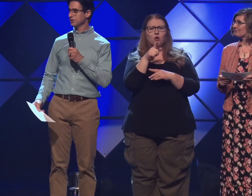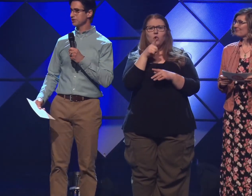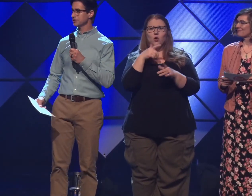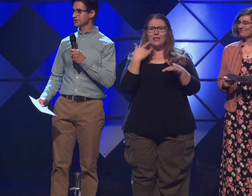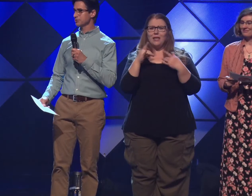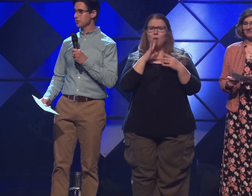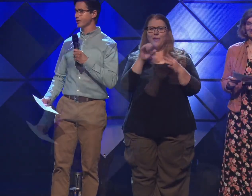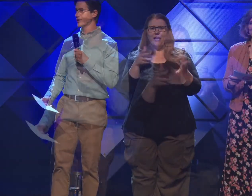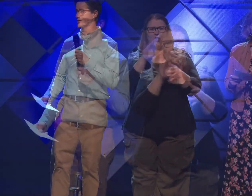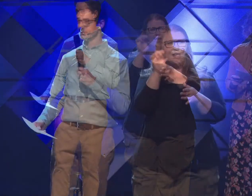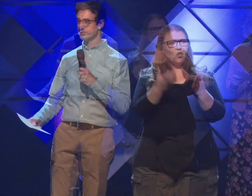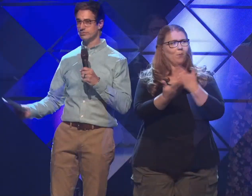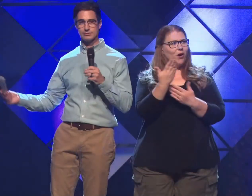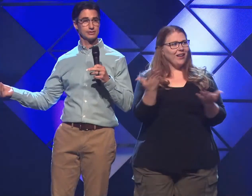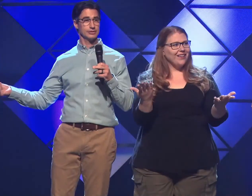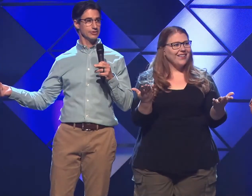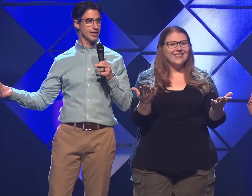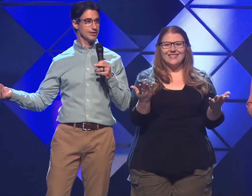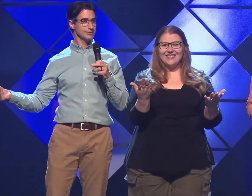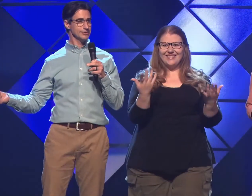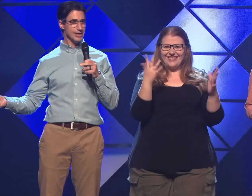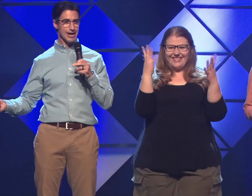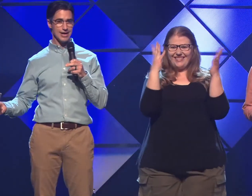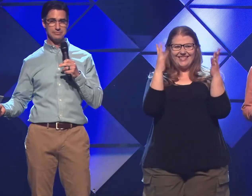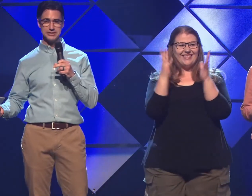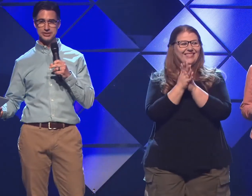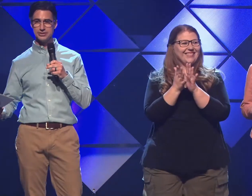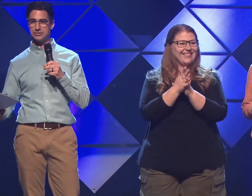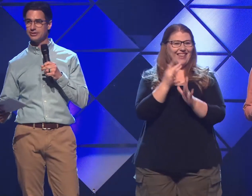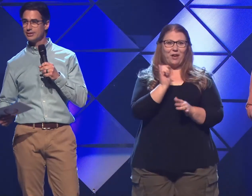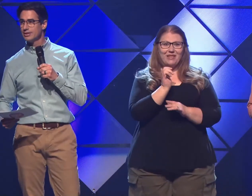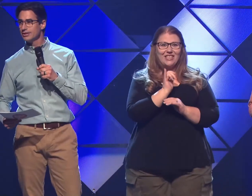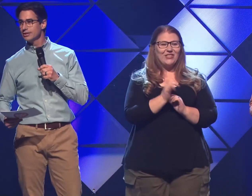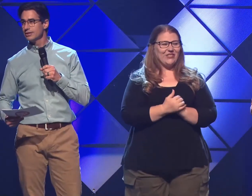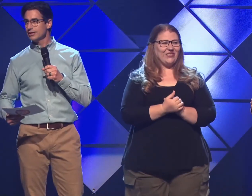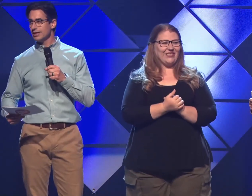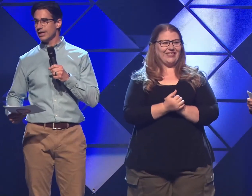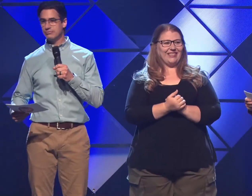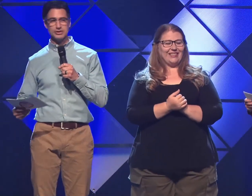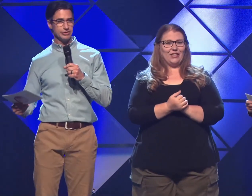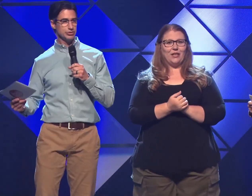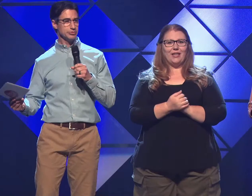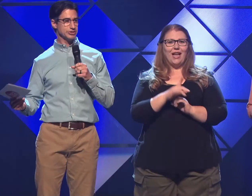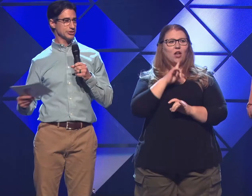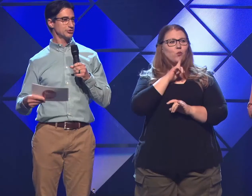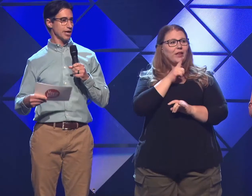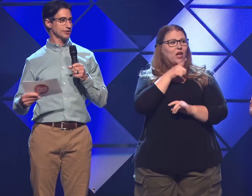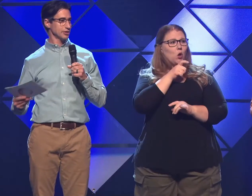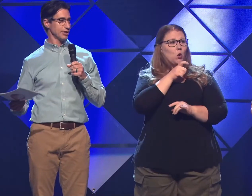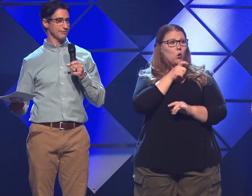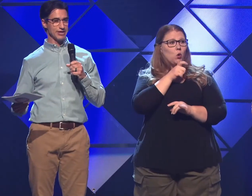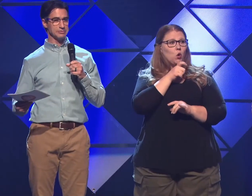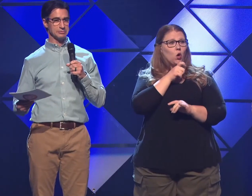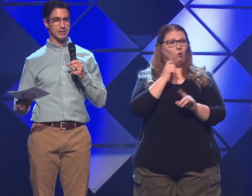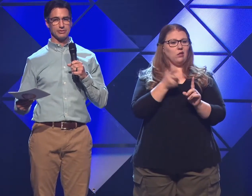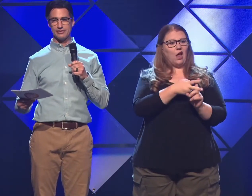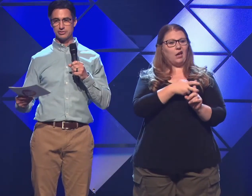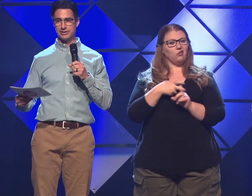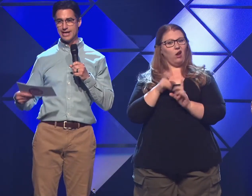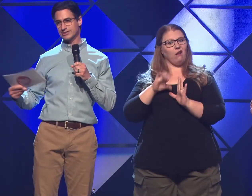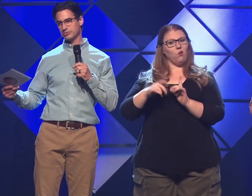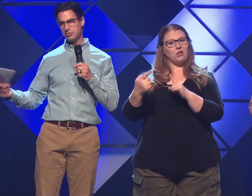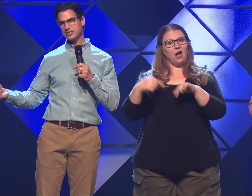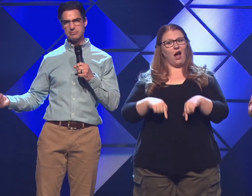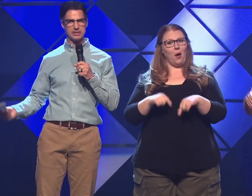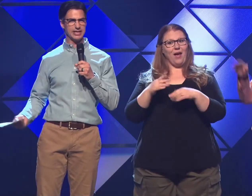excited to be here on this Easter morning? Right? Yeah, me too. And really, who was just dragged here by a family member after